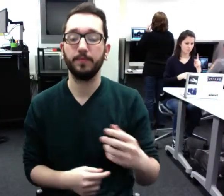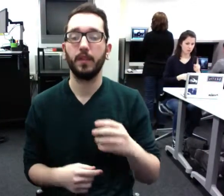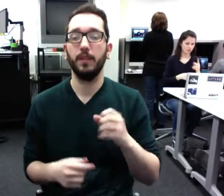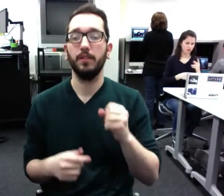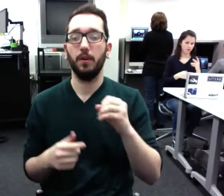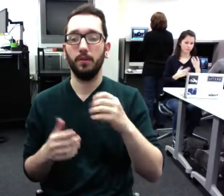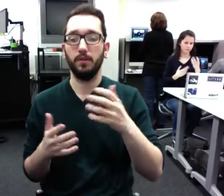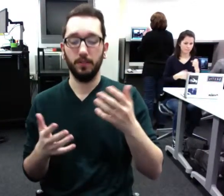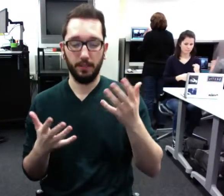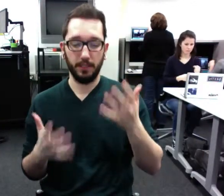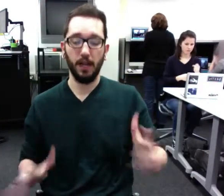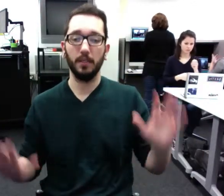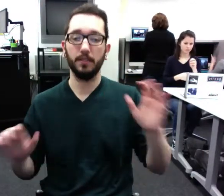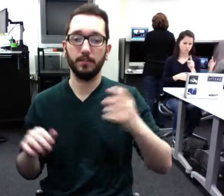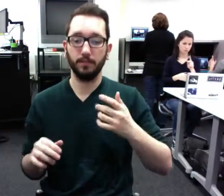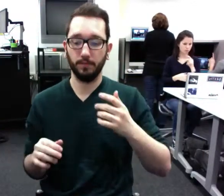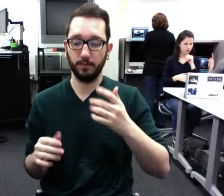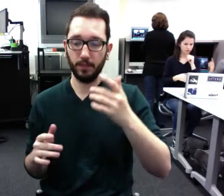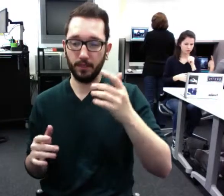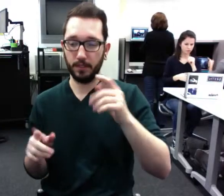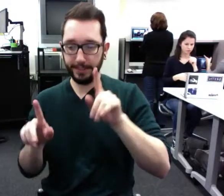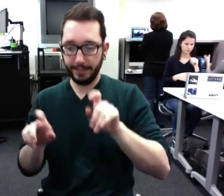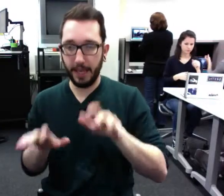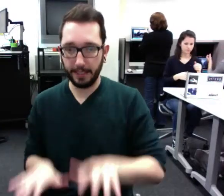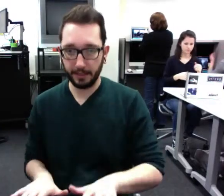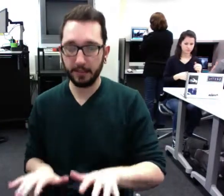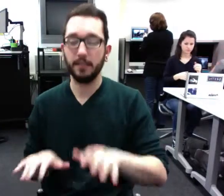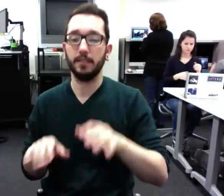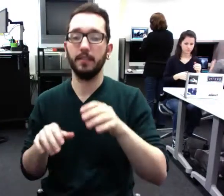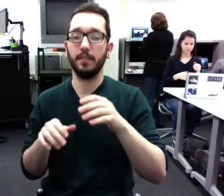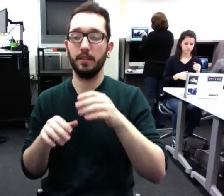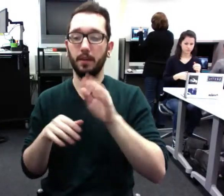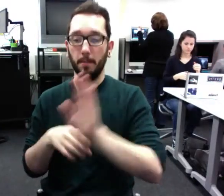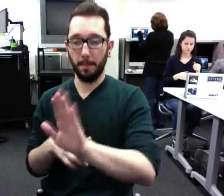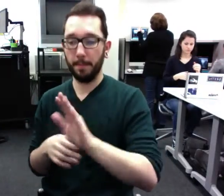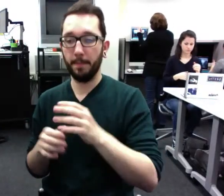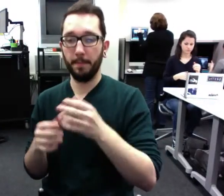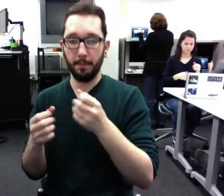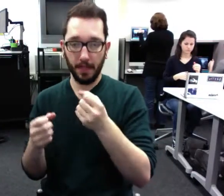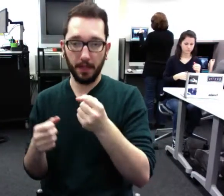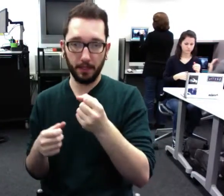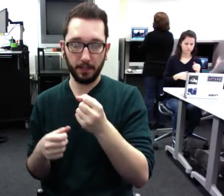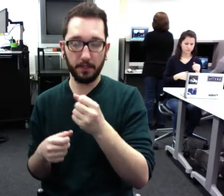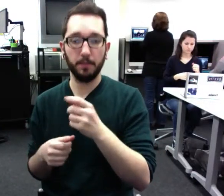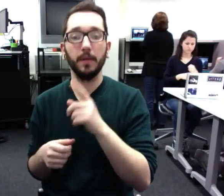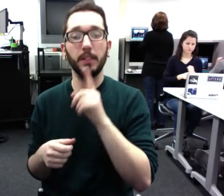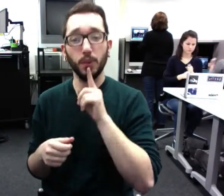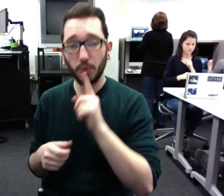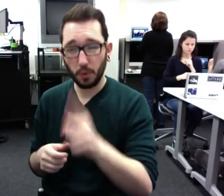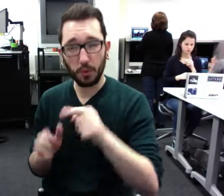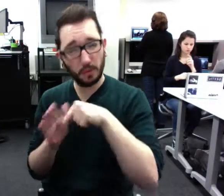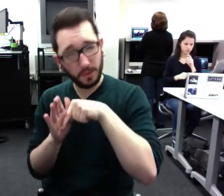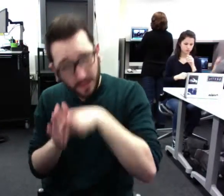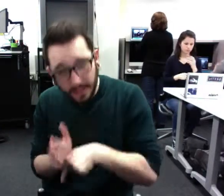done, we test her milk, parts per billion, no less, to make sure that there's no antibiotics in that milk.